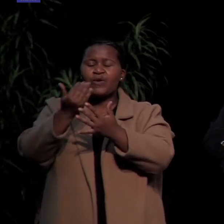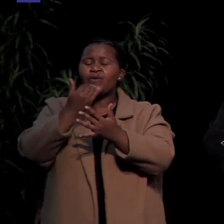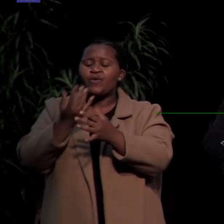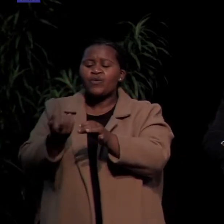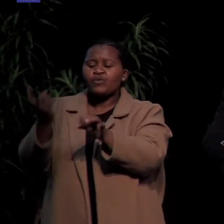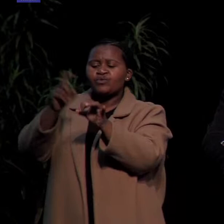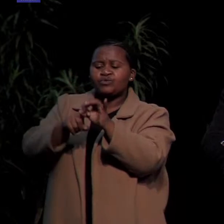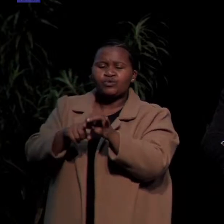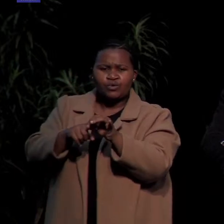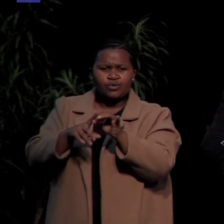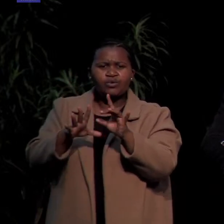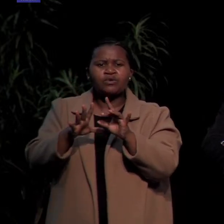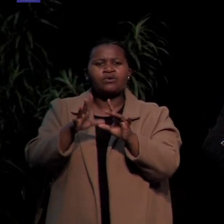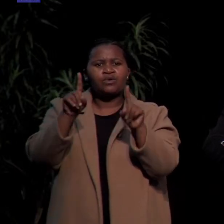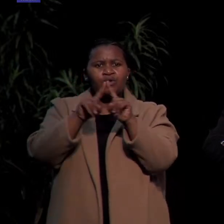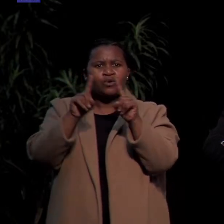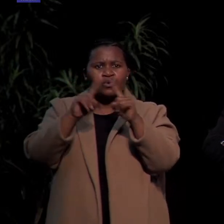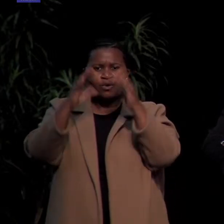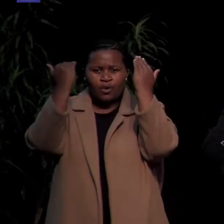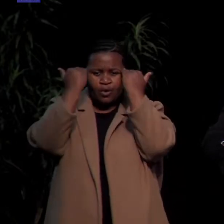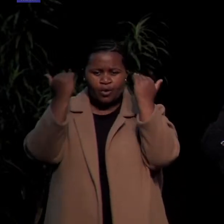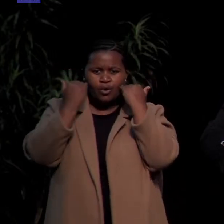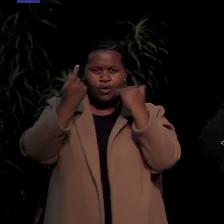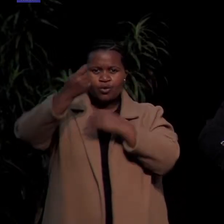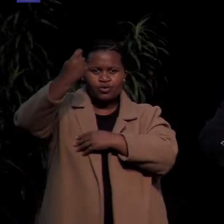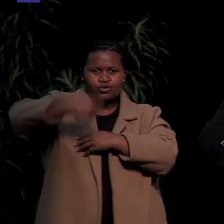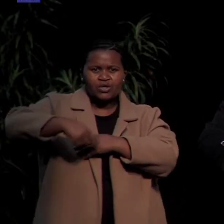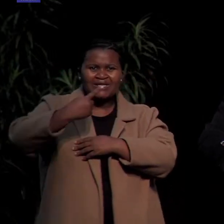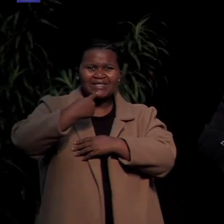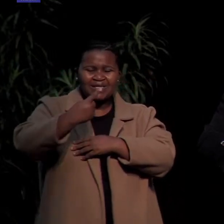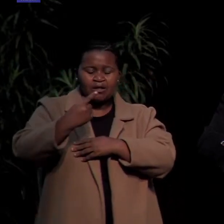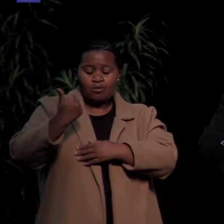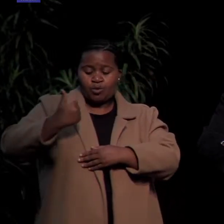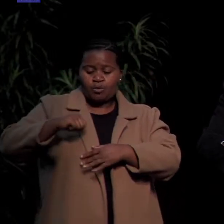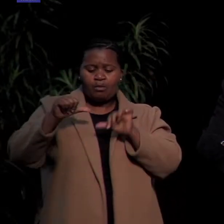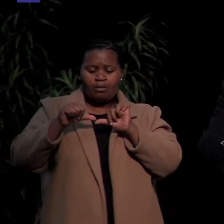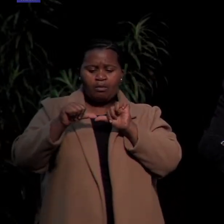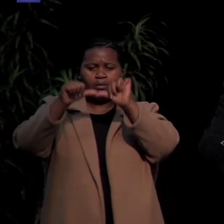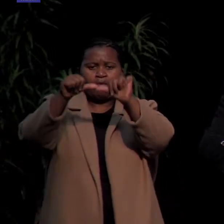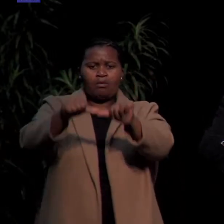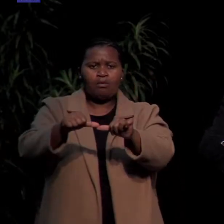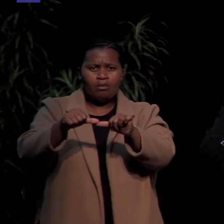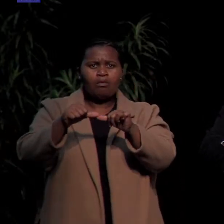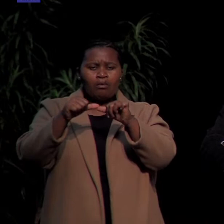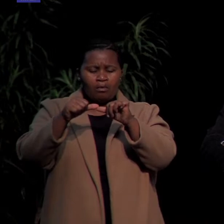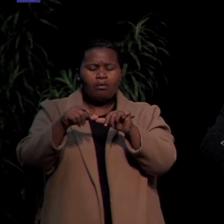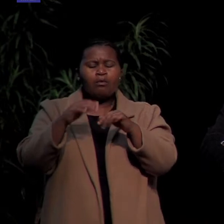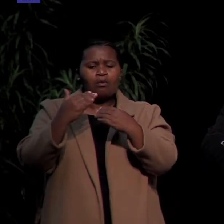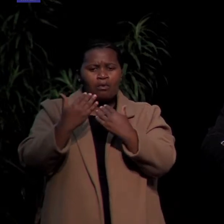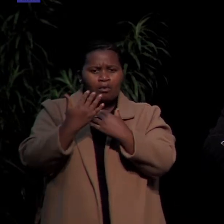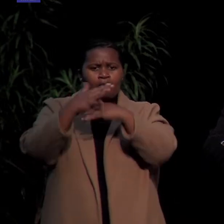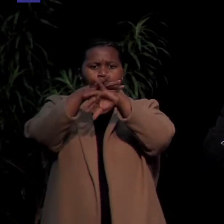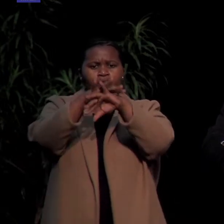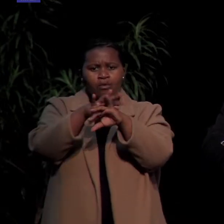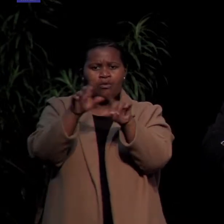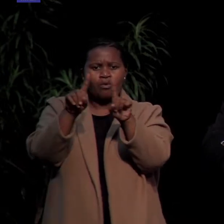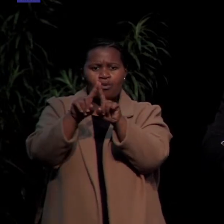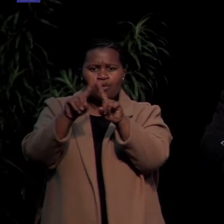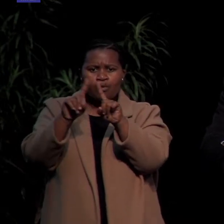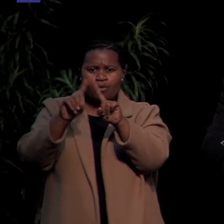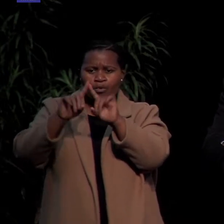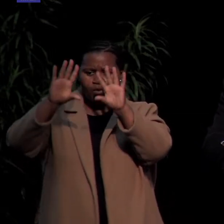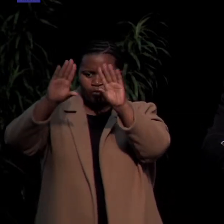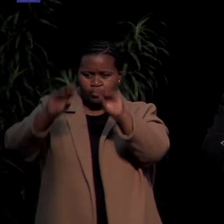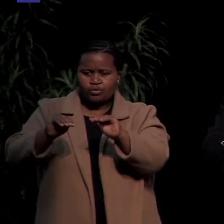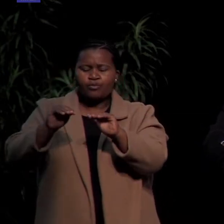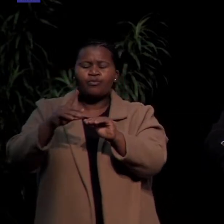rate boycott. The judgment effectively means that the municipality can continue to implement its credit control sanctions in terms of